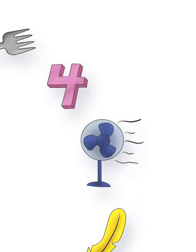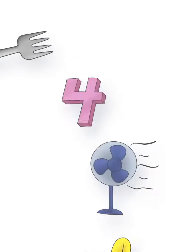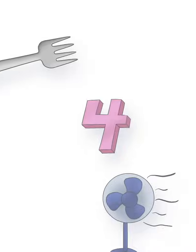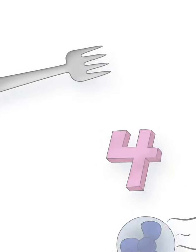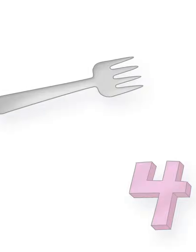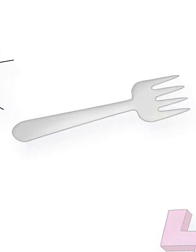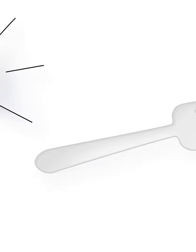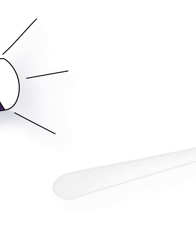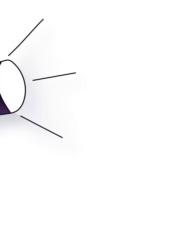We at at mom dad get a Connie